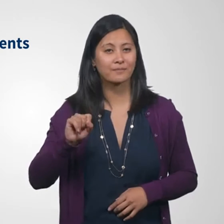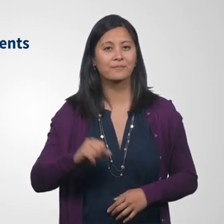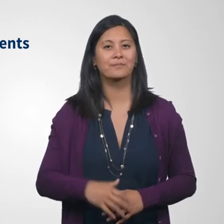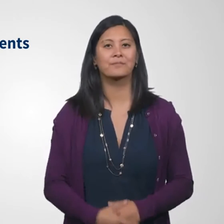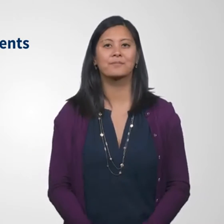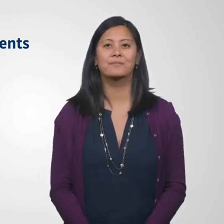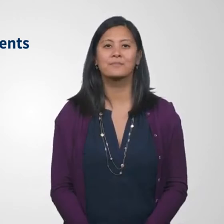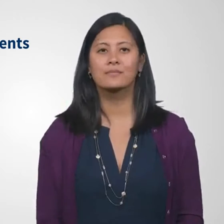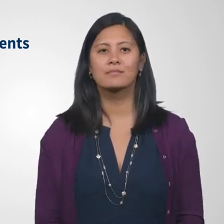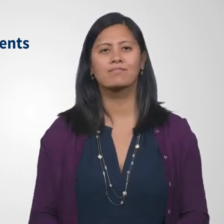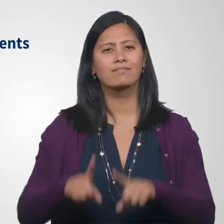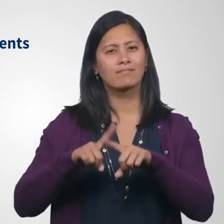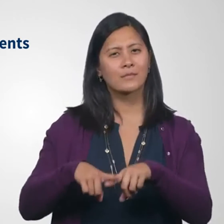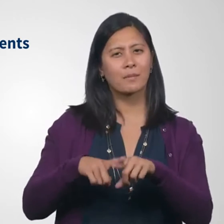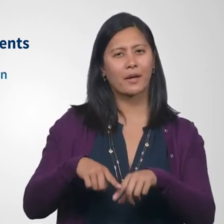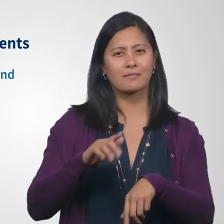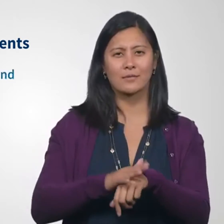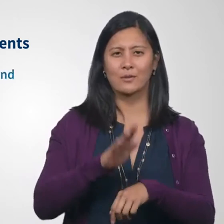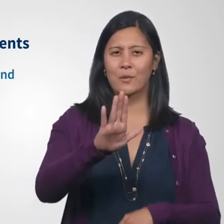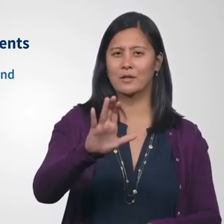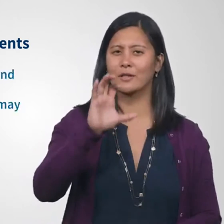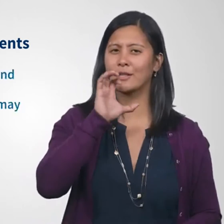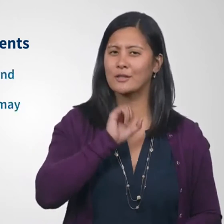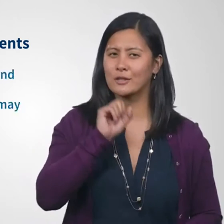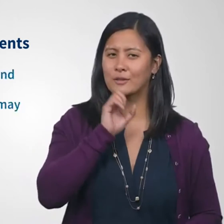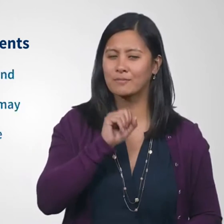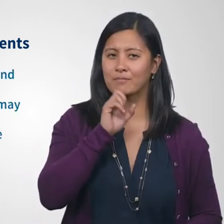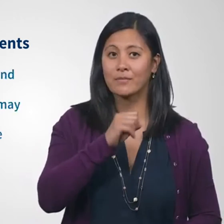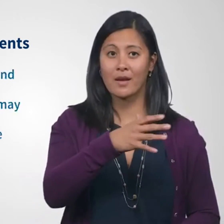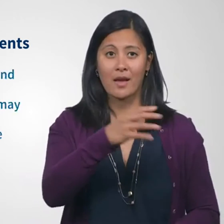civics. Depending on your age and how long you've